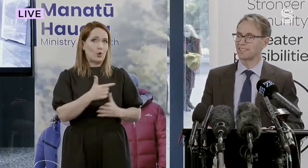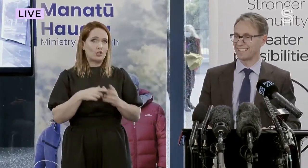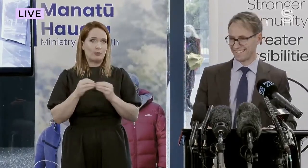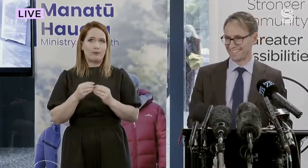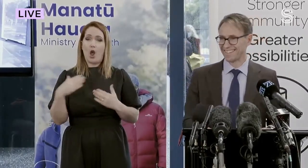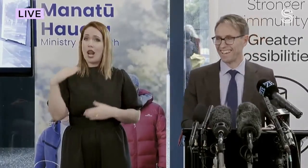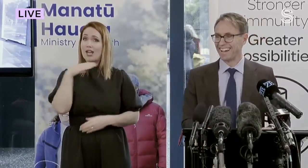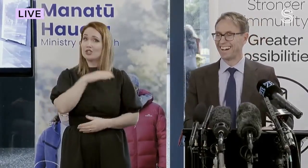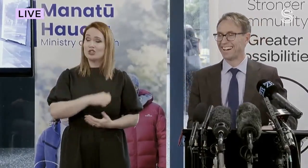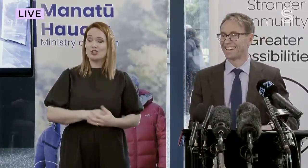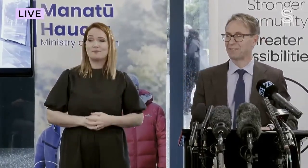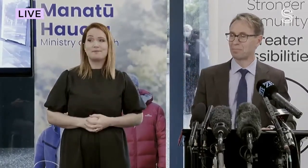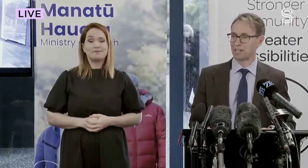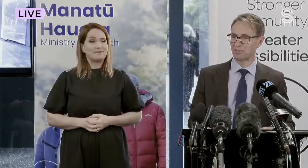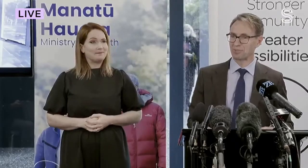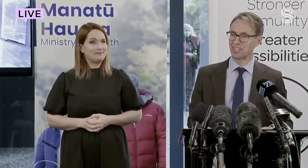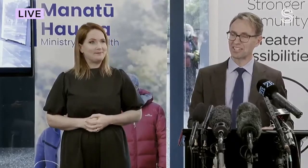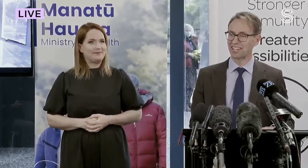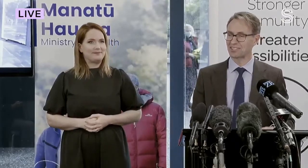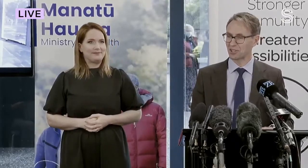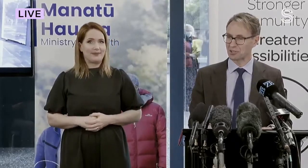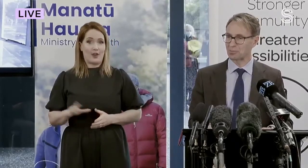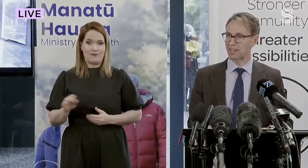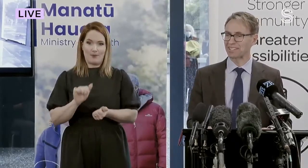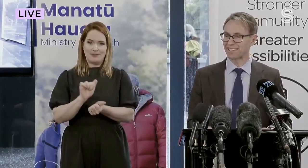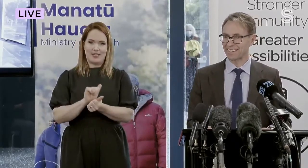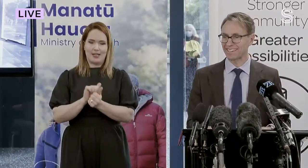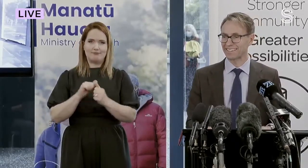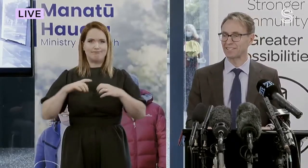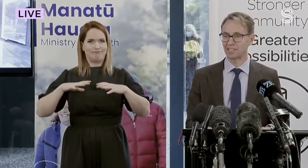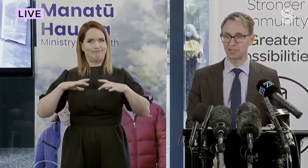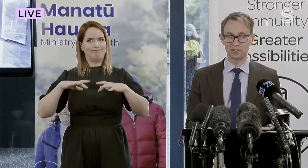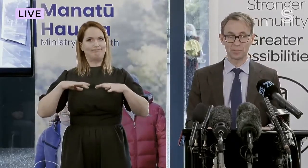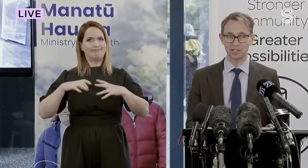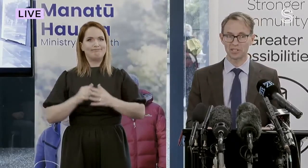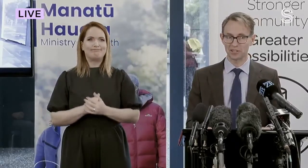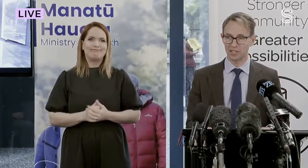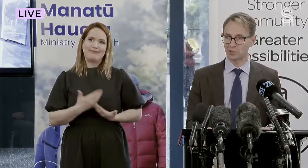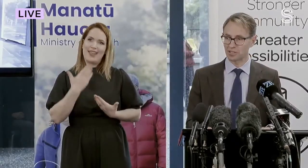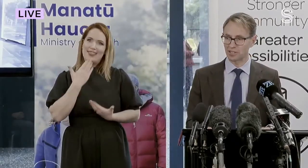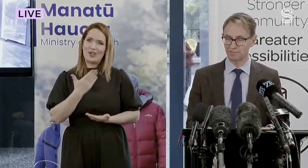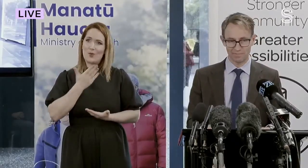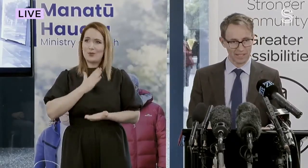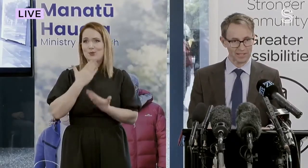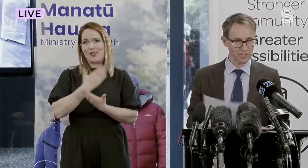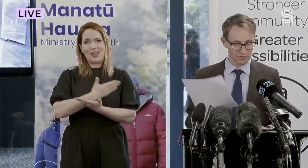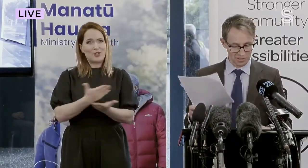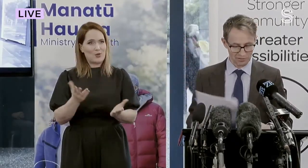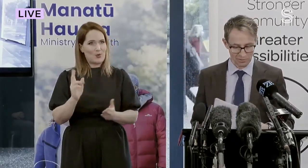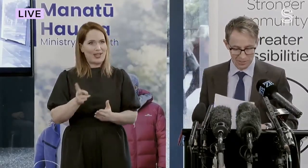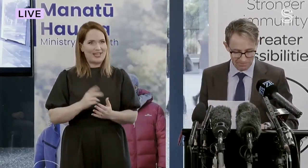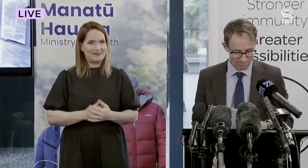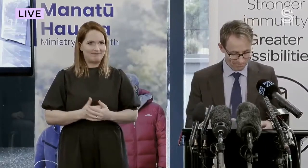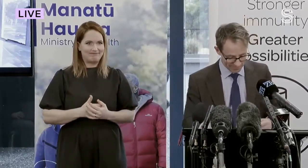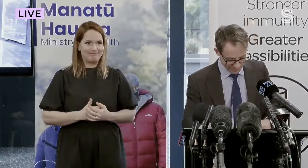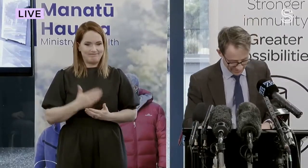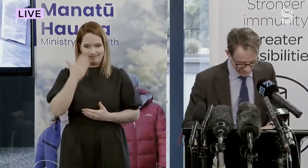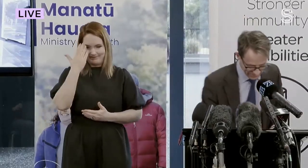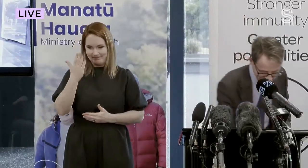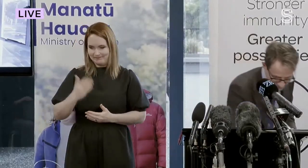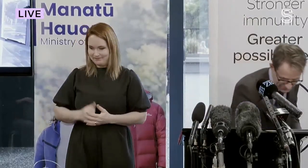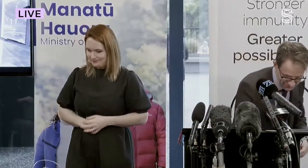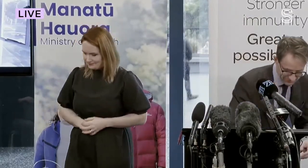Lunch, but from Saturday, a jolly good break. And thank you very much. Can I thank you again? That's over and out from me.